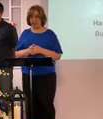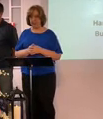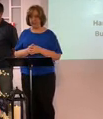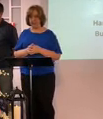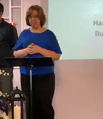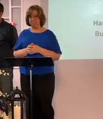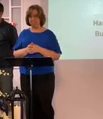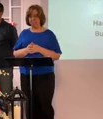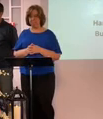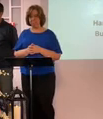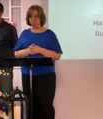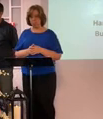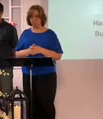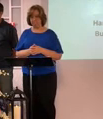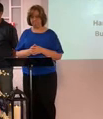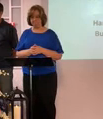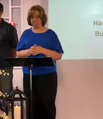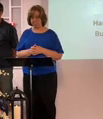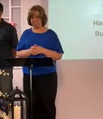went on